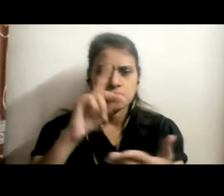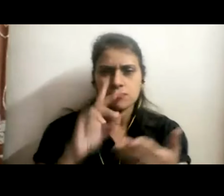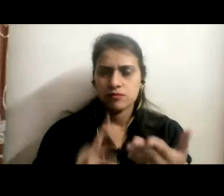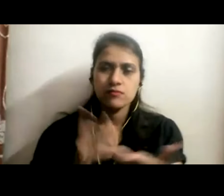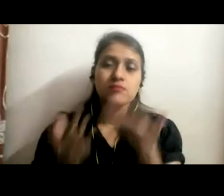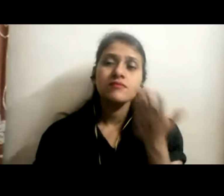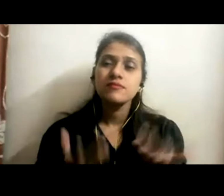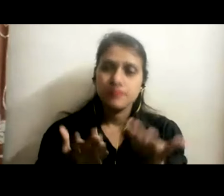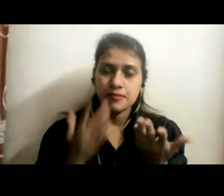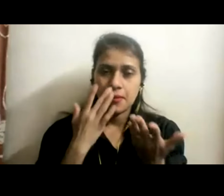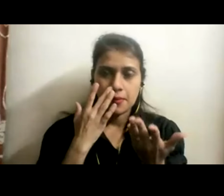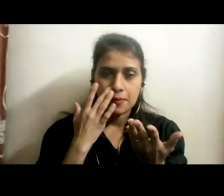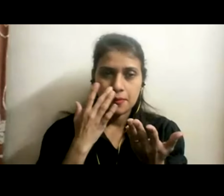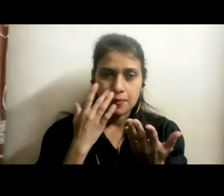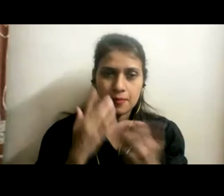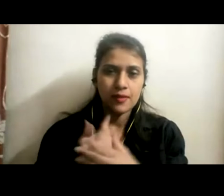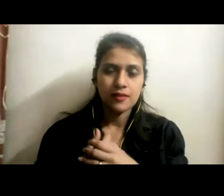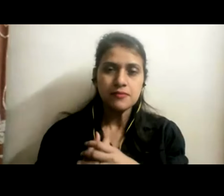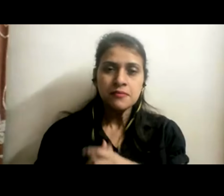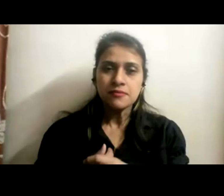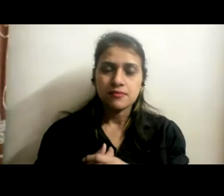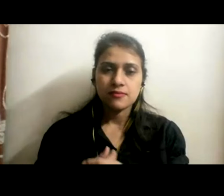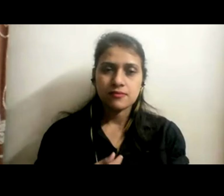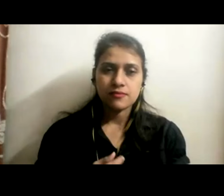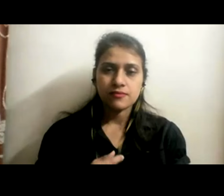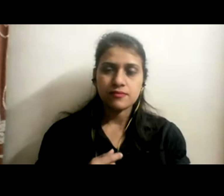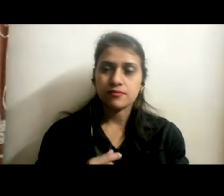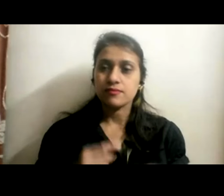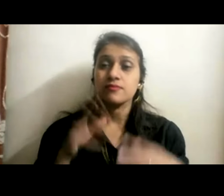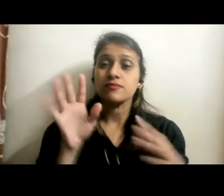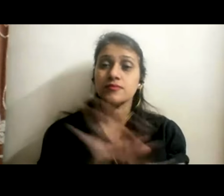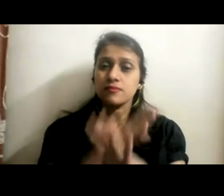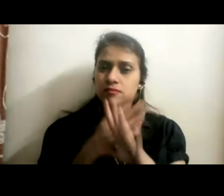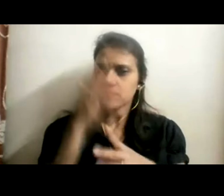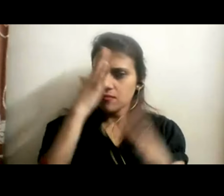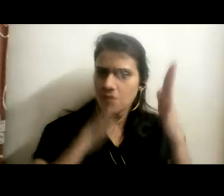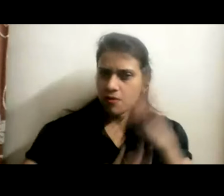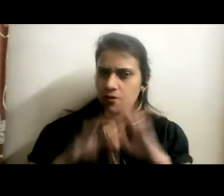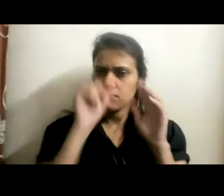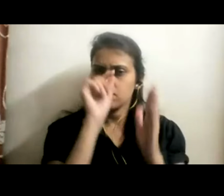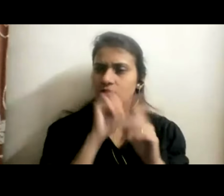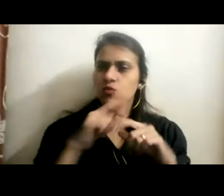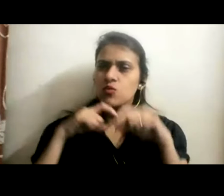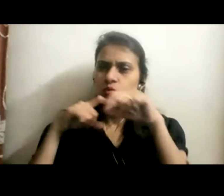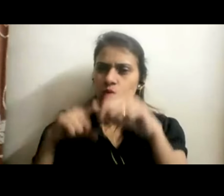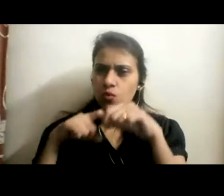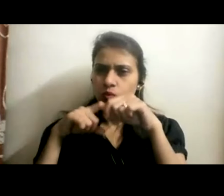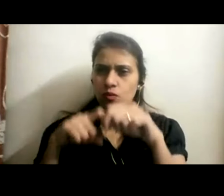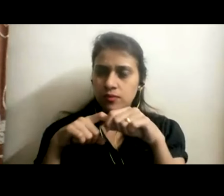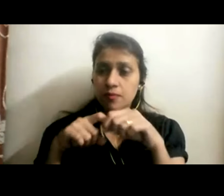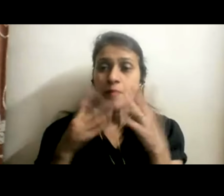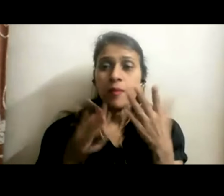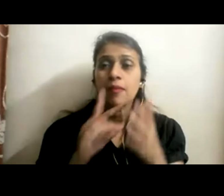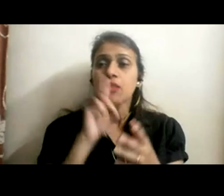there until after that question. In a schedule, I might, if I am the interviewer and I'm asking the other person, I might maybe